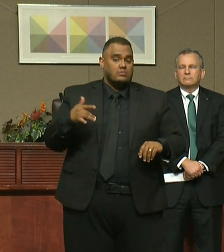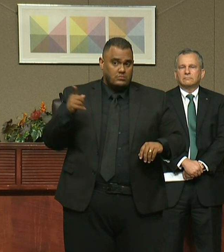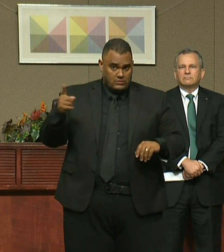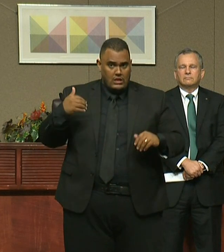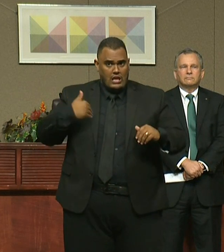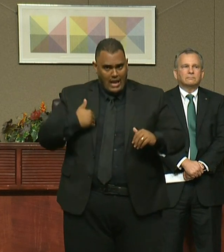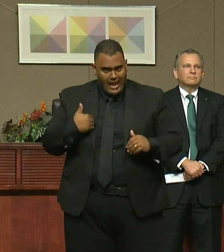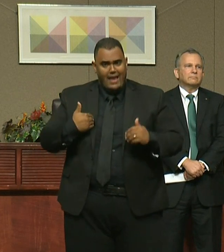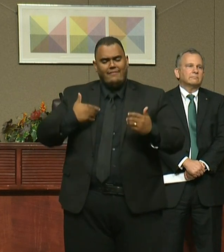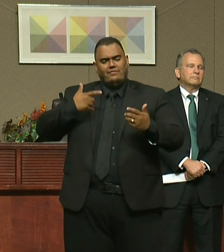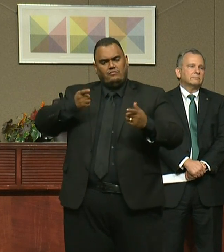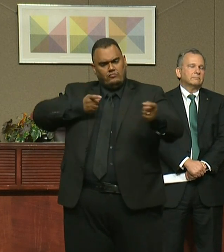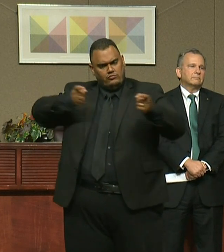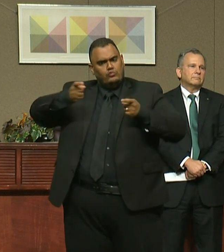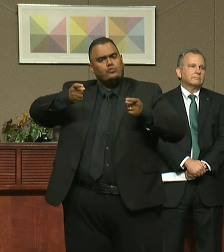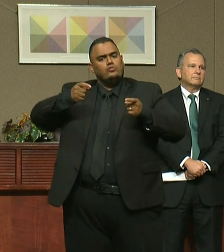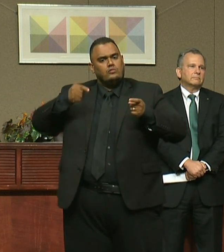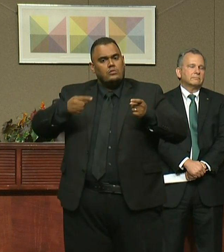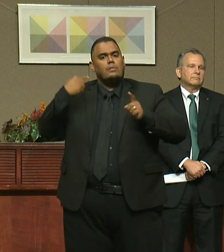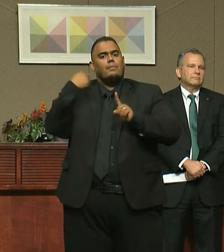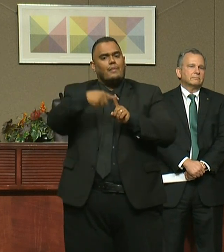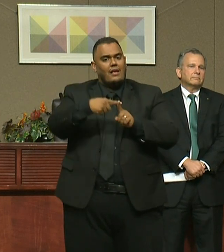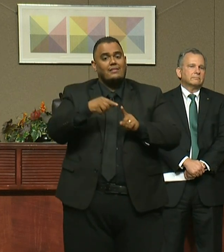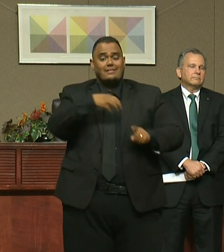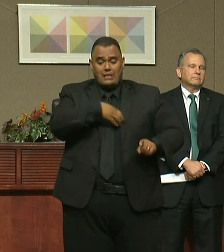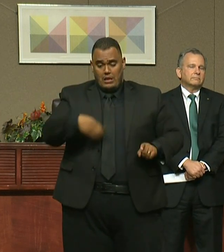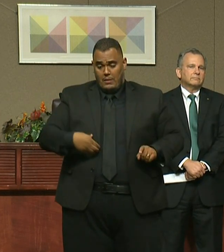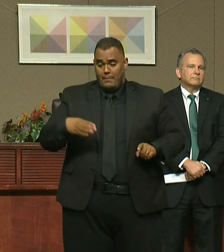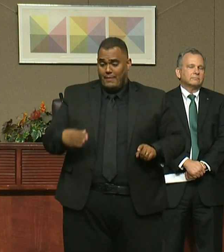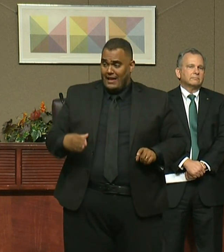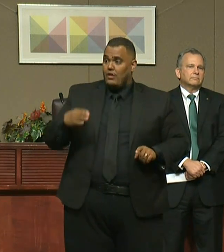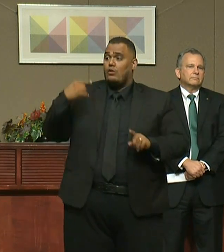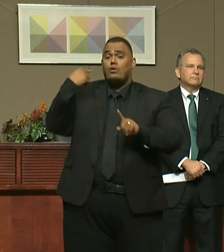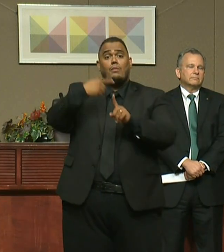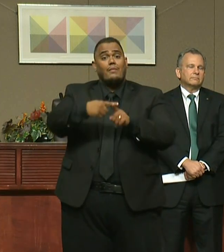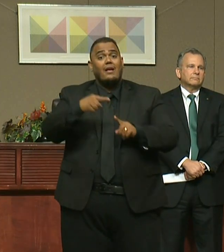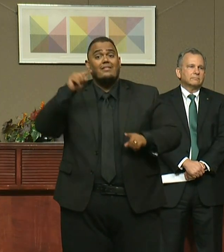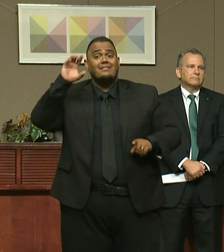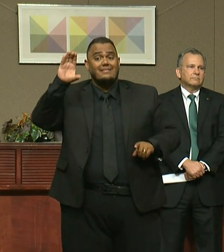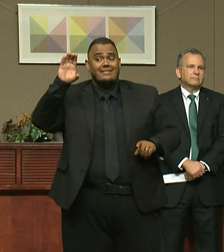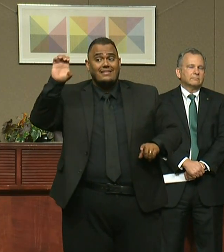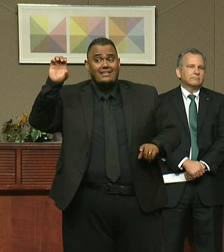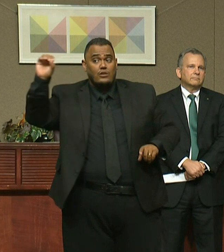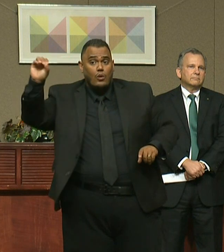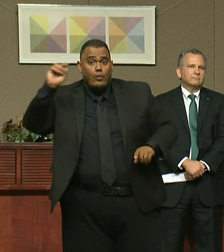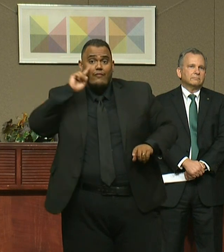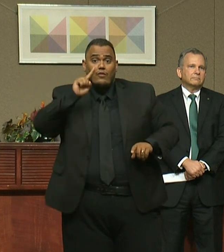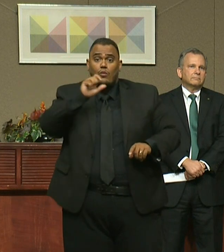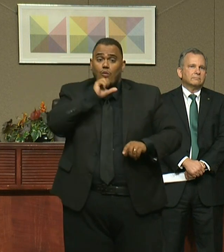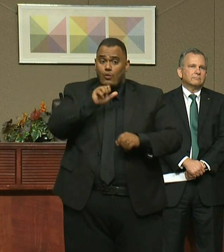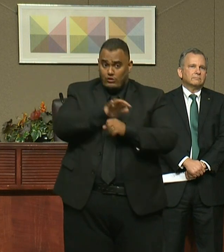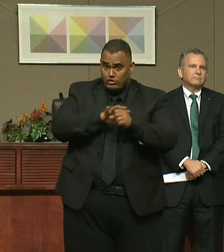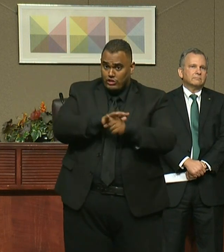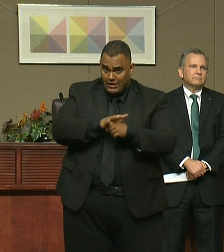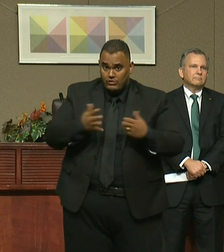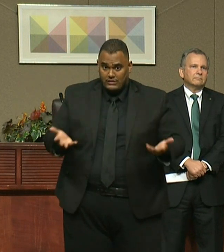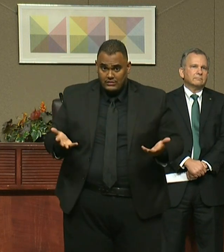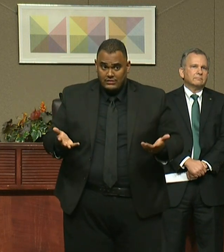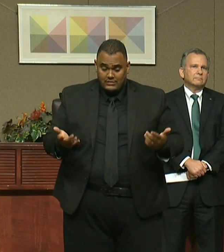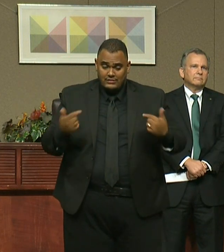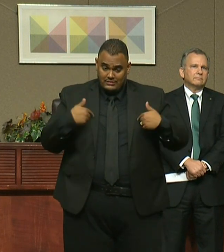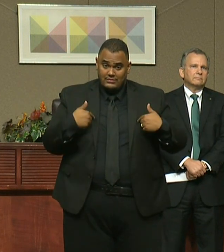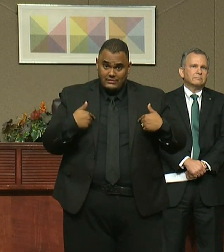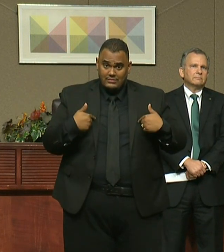and the CEO for Orange County, I'm well aware of the challenges that we